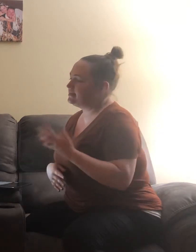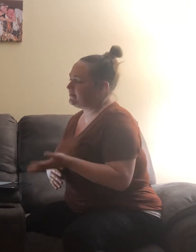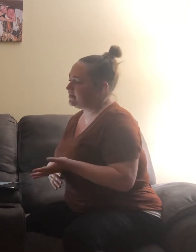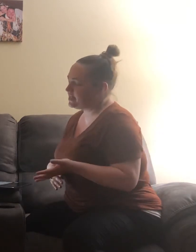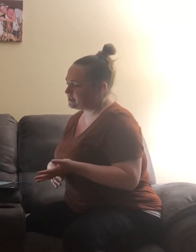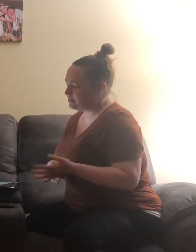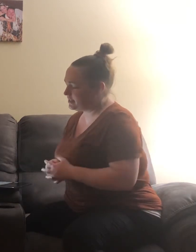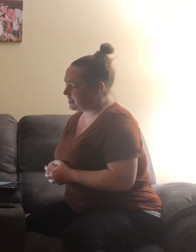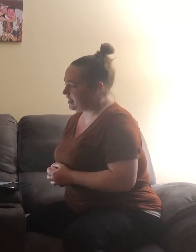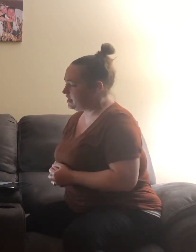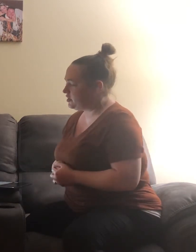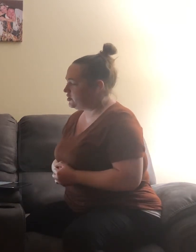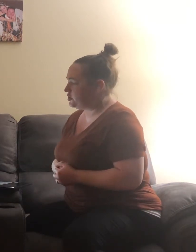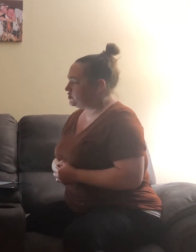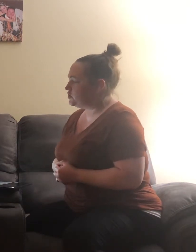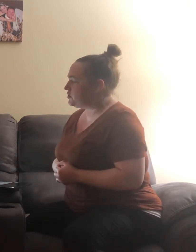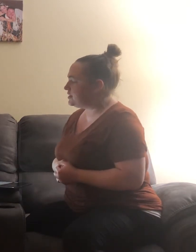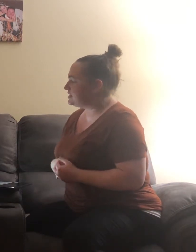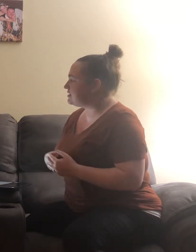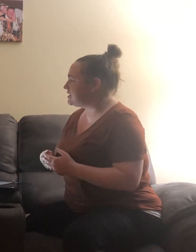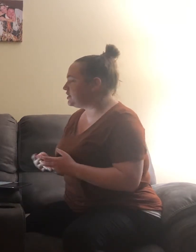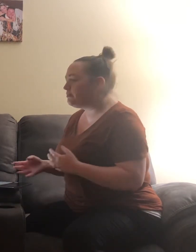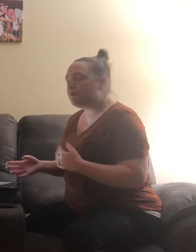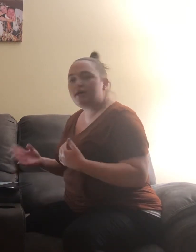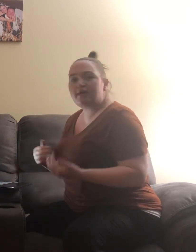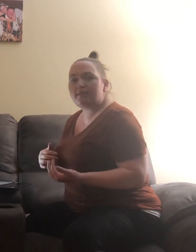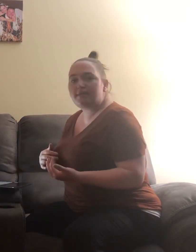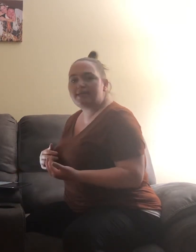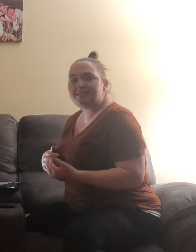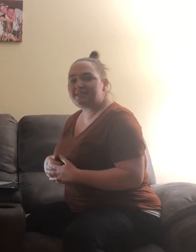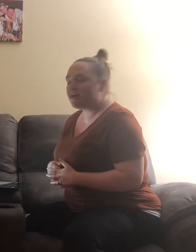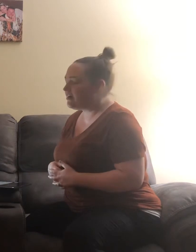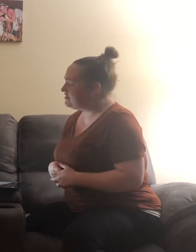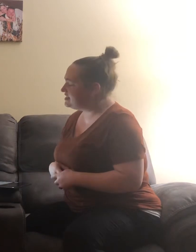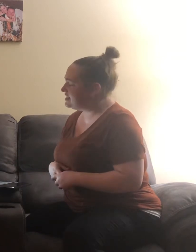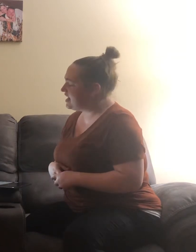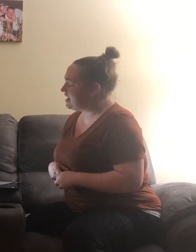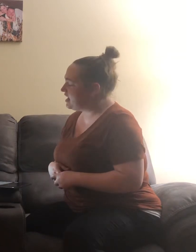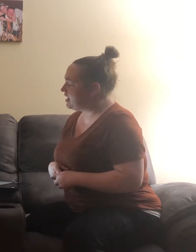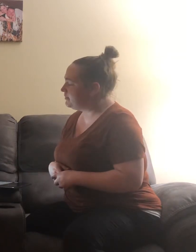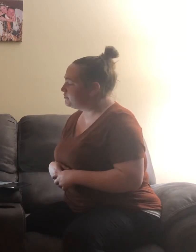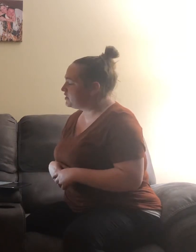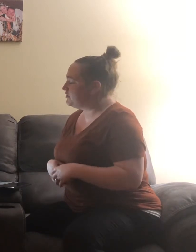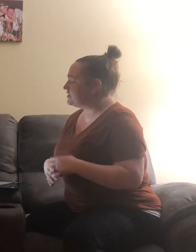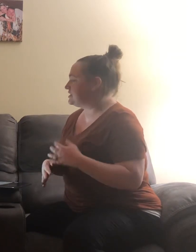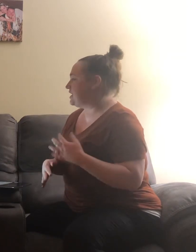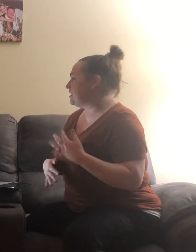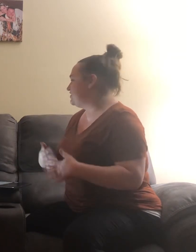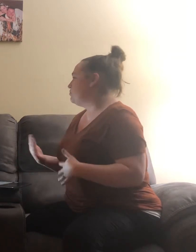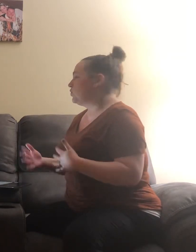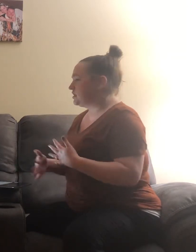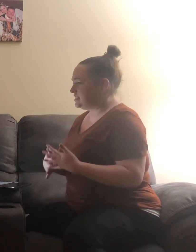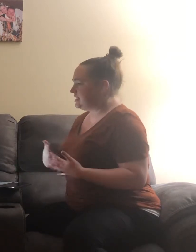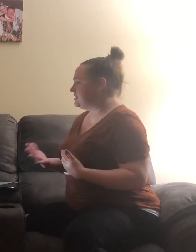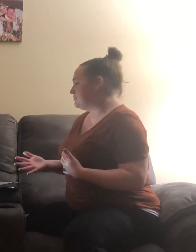Xavier's asthma today. So it sounds like you brought him into the office today for kind of some worsening symptoms